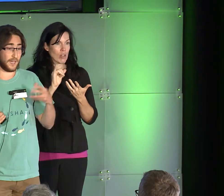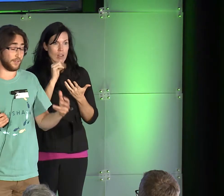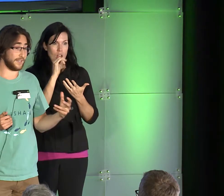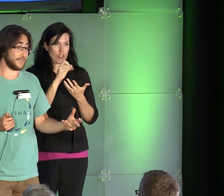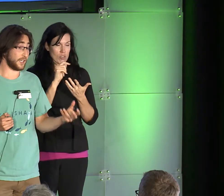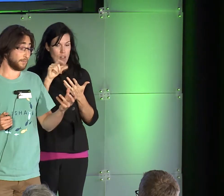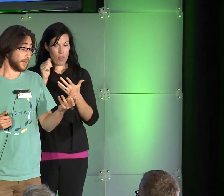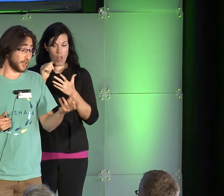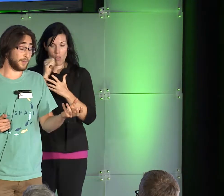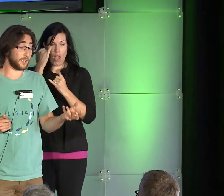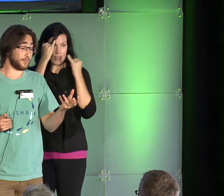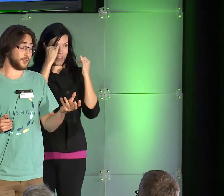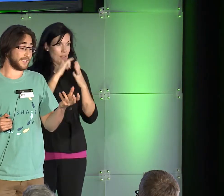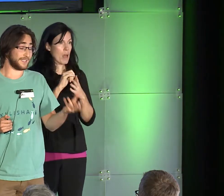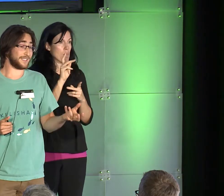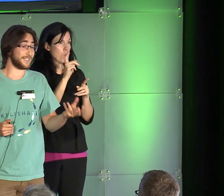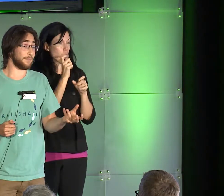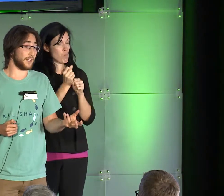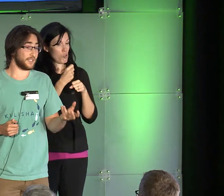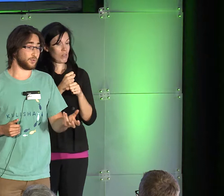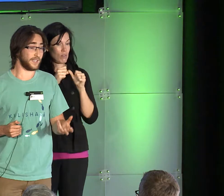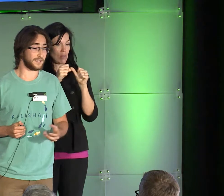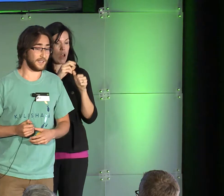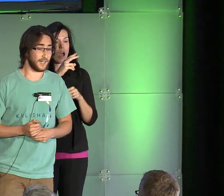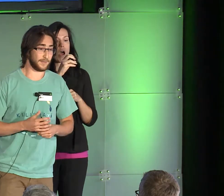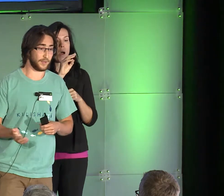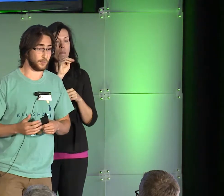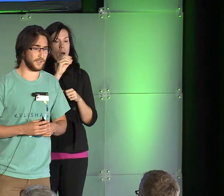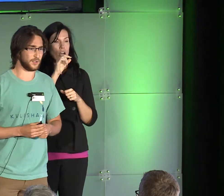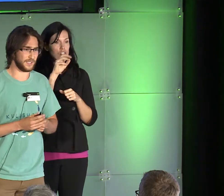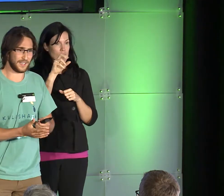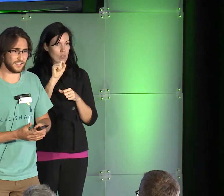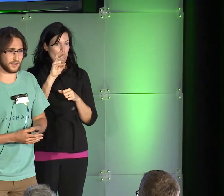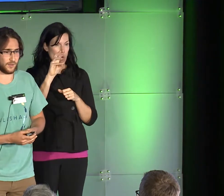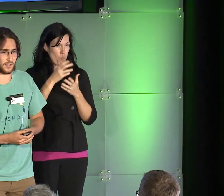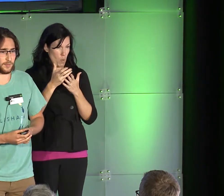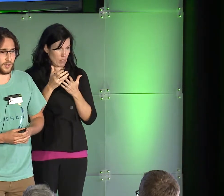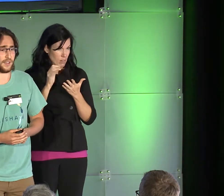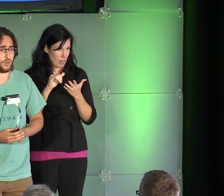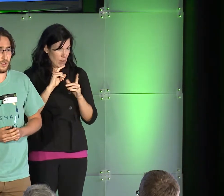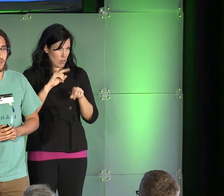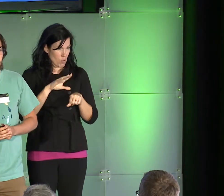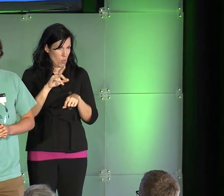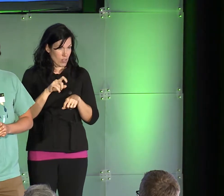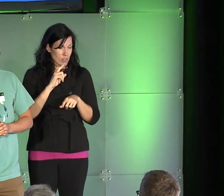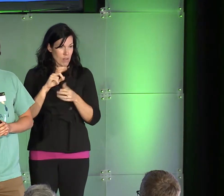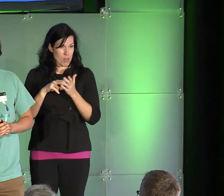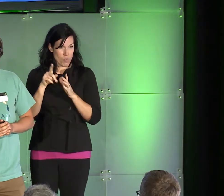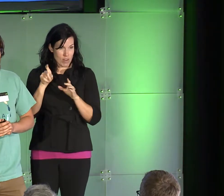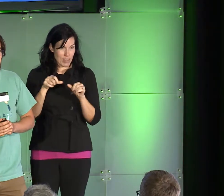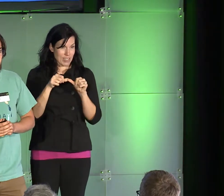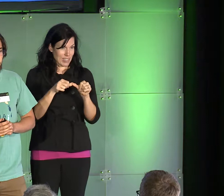producers, but other people that are producing consistent homogeneous waste that we can move into. Did that answer the question? Yeah, Okay, it sounds like you need